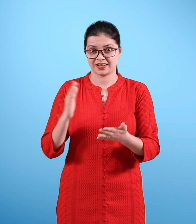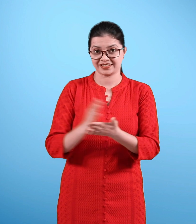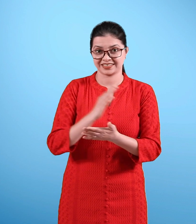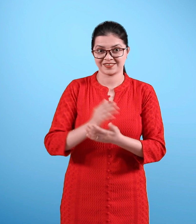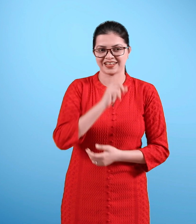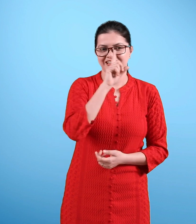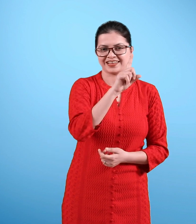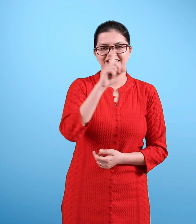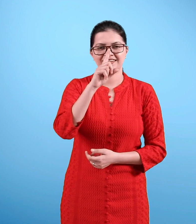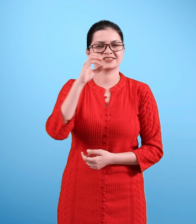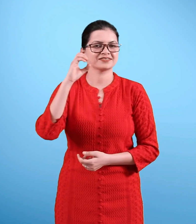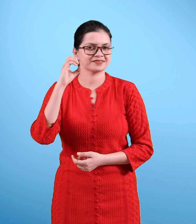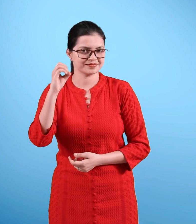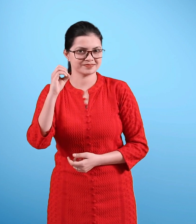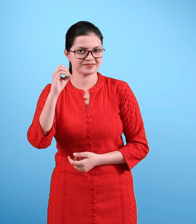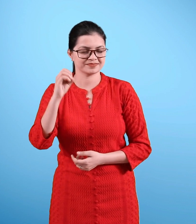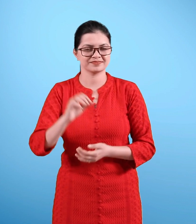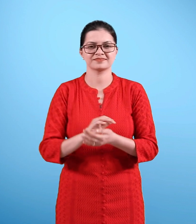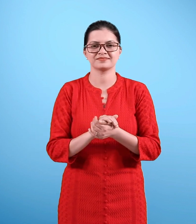Page 110.